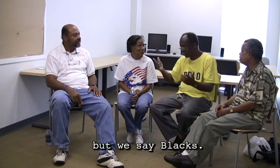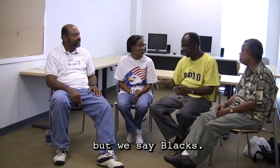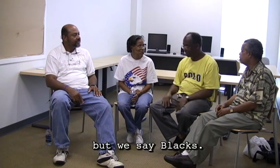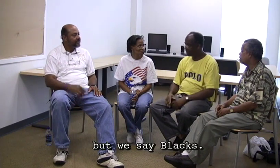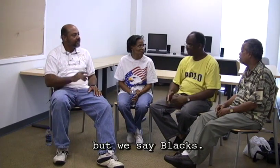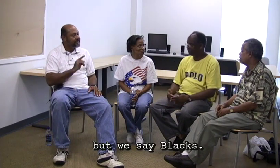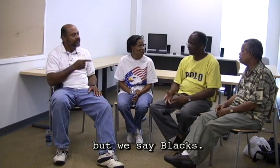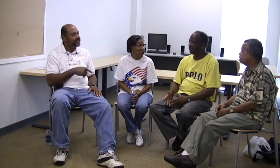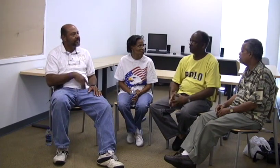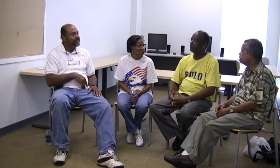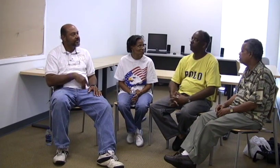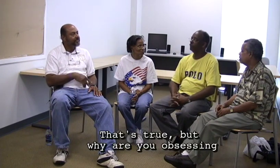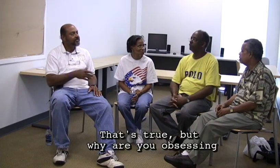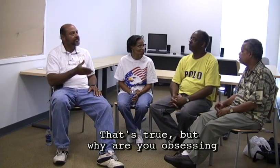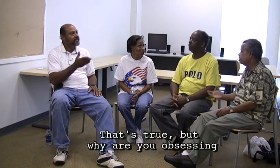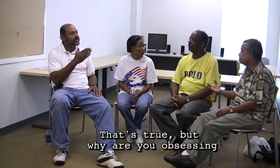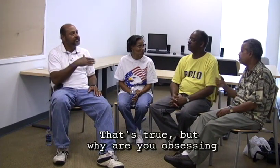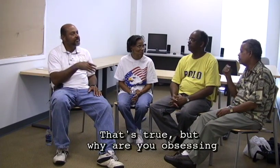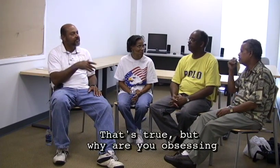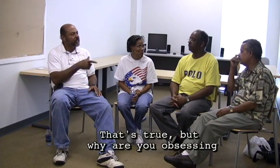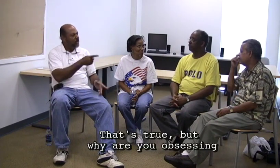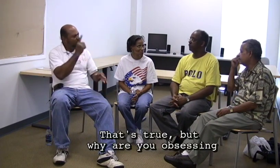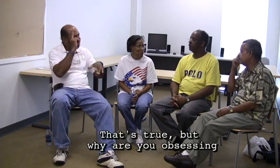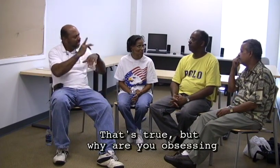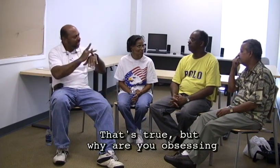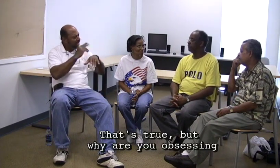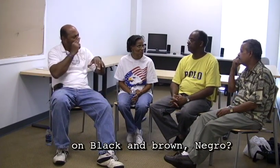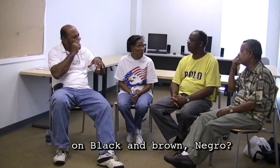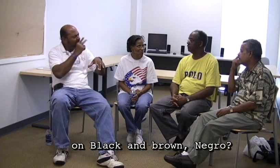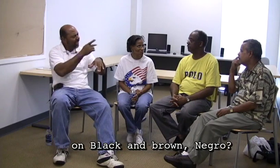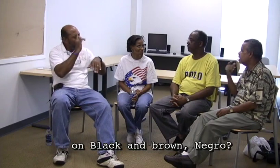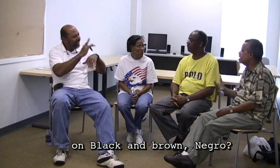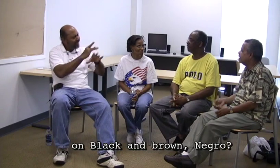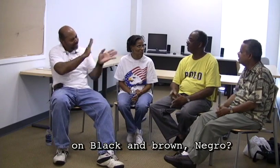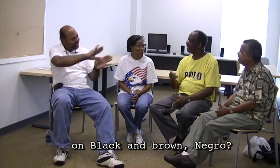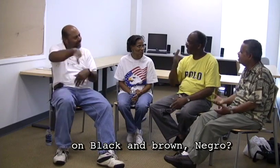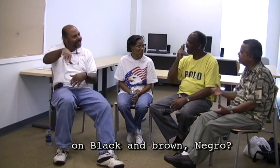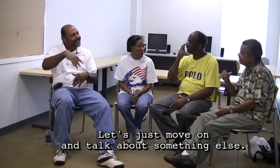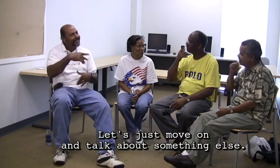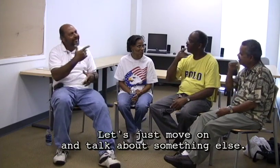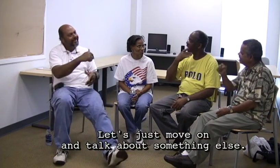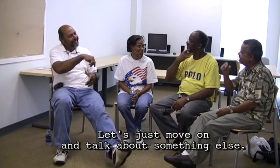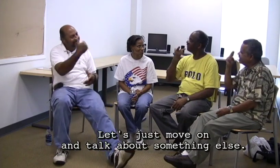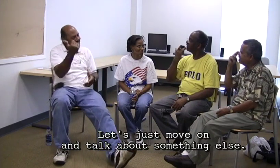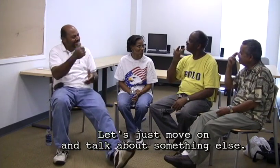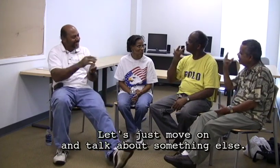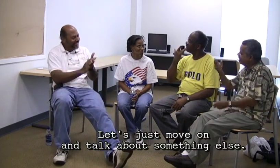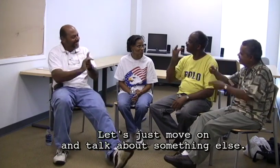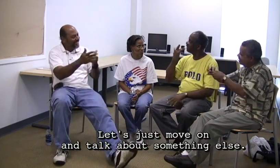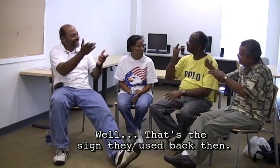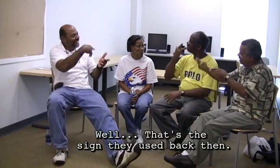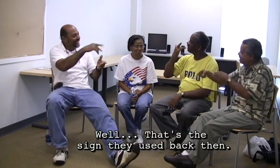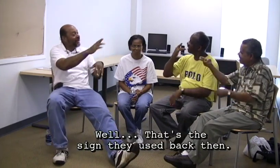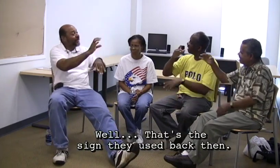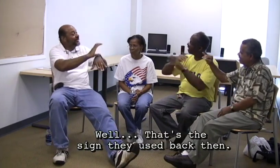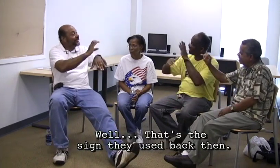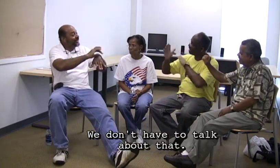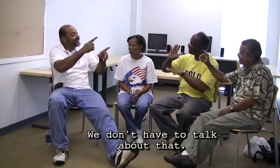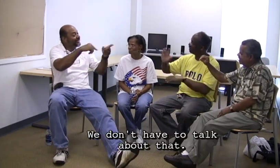Blacks. That's true, but why are you obsessing on Black and brown, Negro? Let's just move on and talk about something we else. don't have to talk about it. Let's